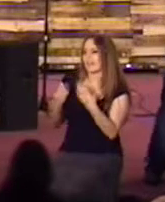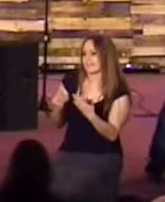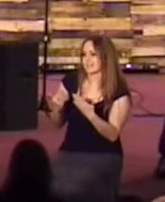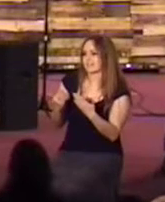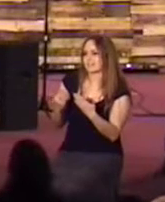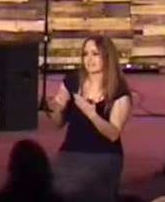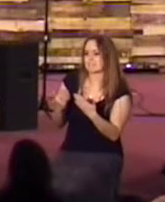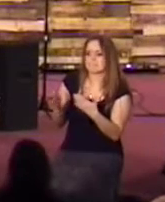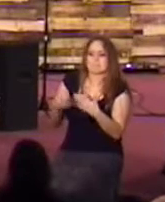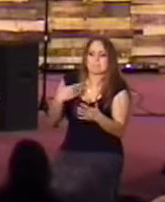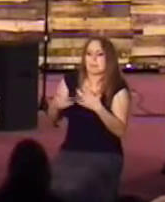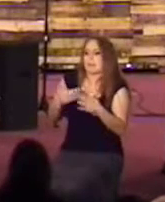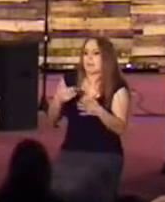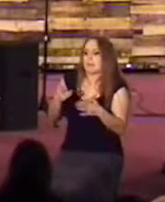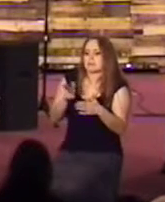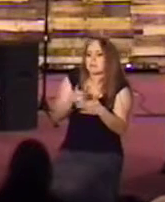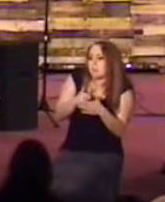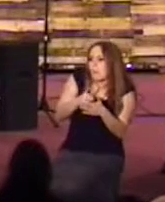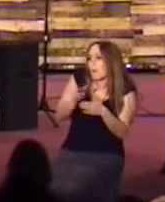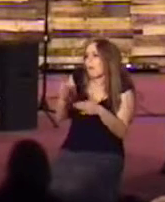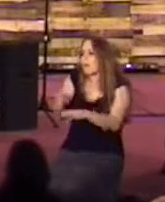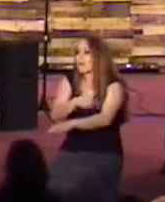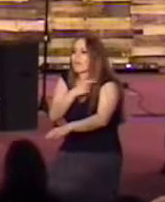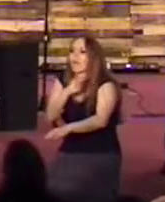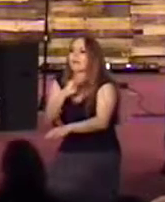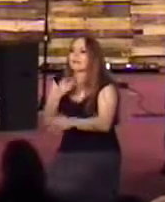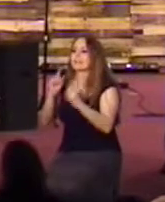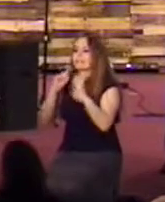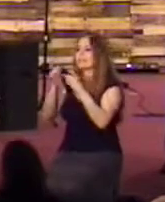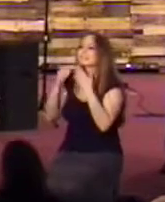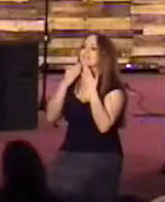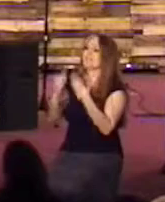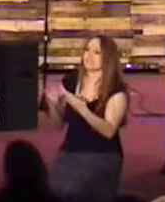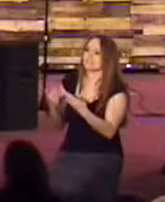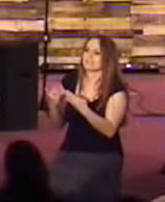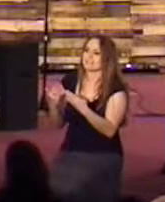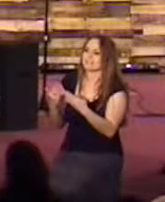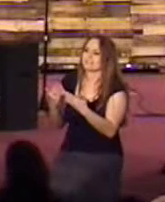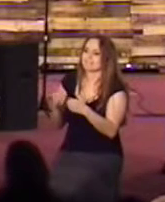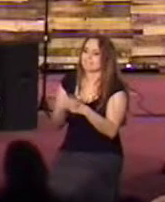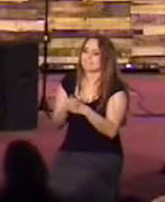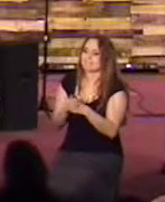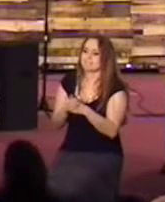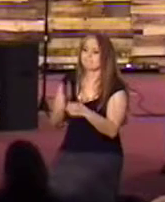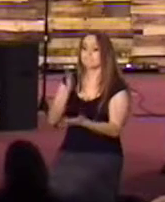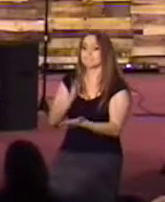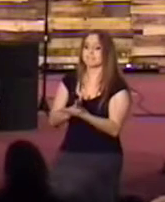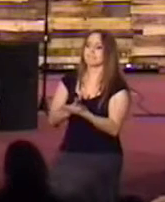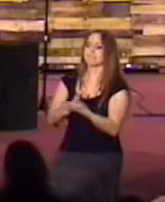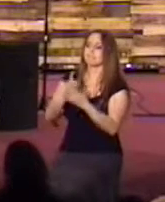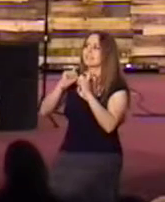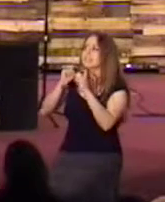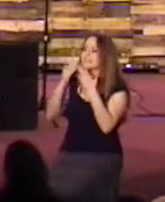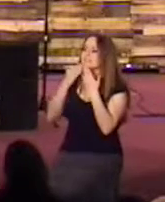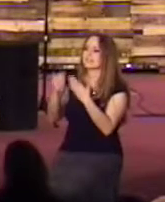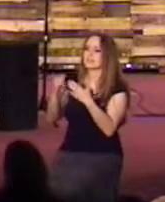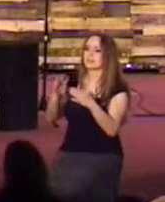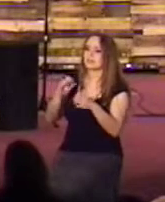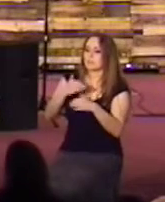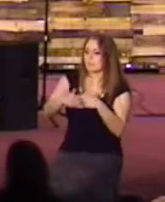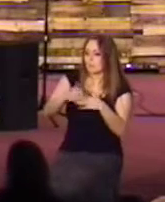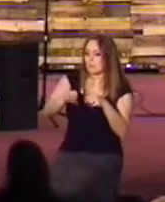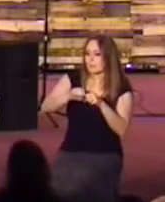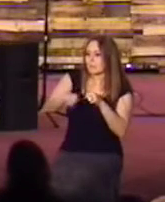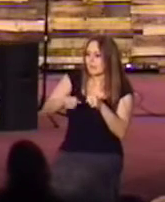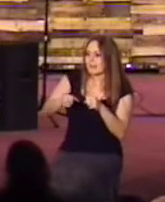matter how short or long or poetic it is. He gives thanks. And so he stops here and he gives thanks. He breaks the bread, he gives thanks. He gives